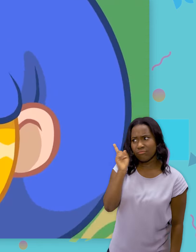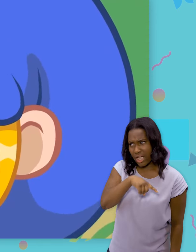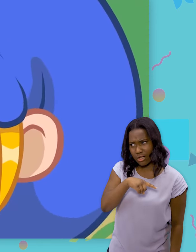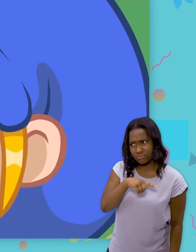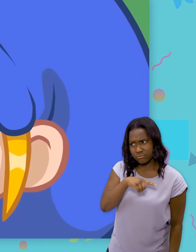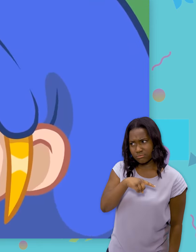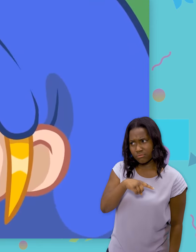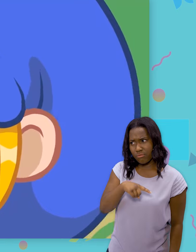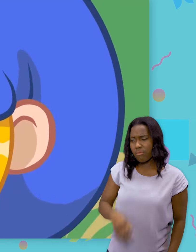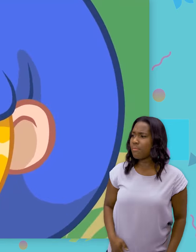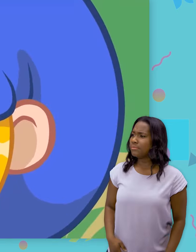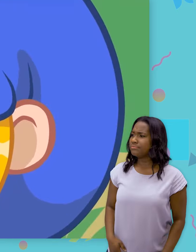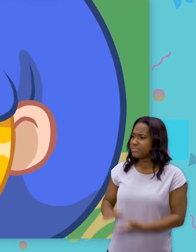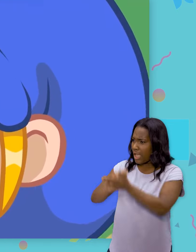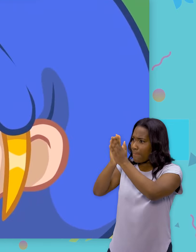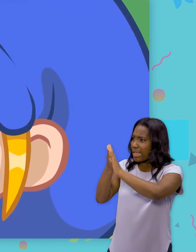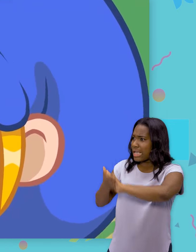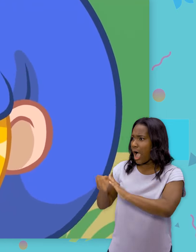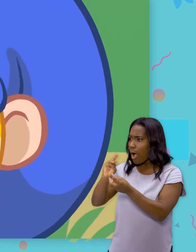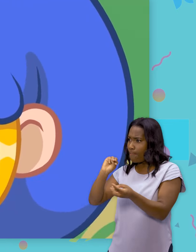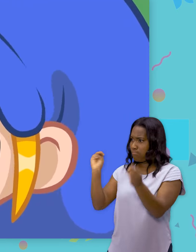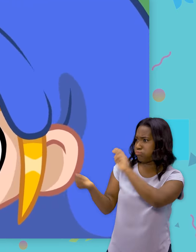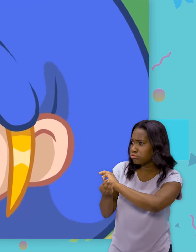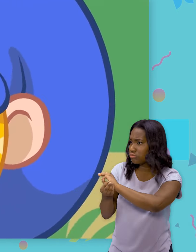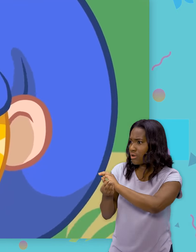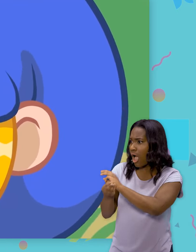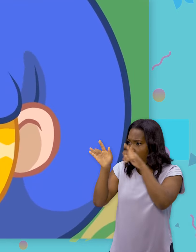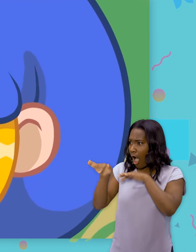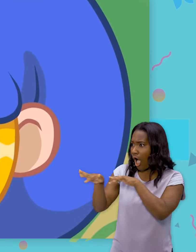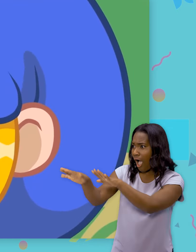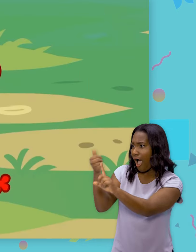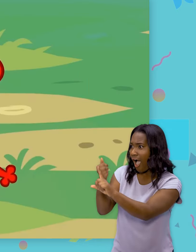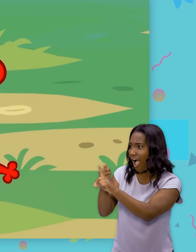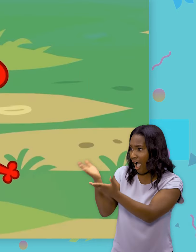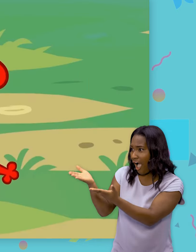fake. Morphle, morph into a dragon.